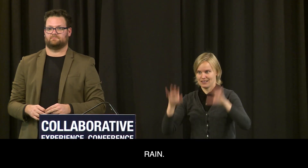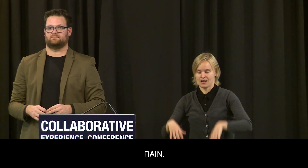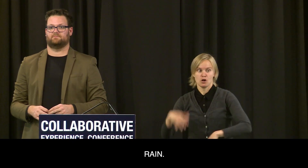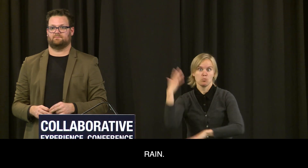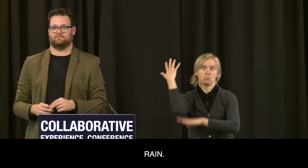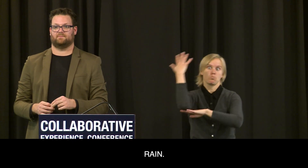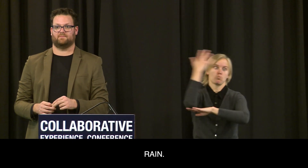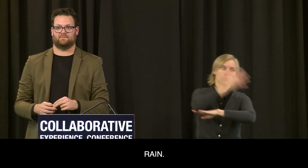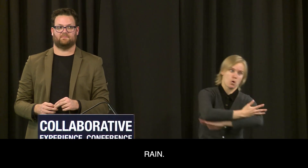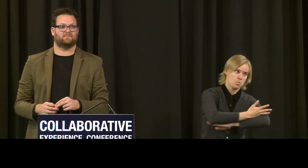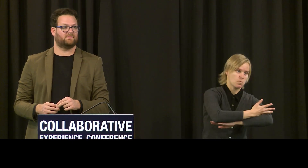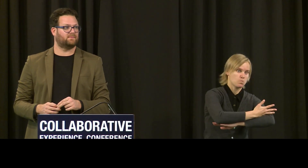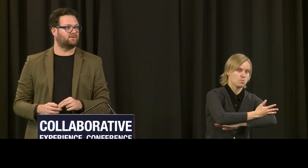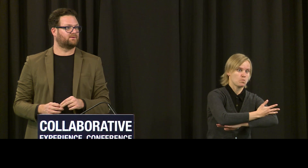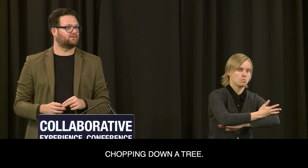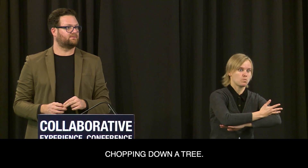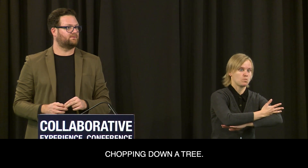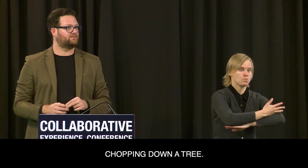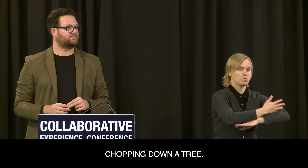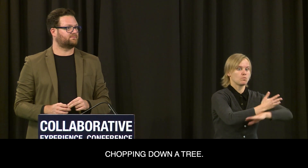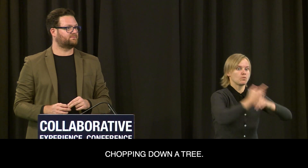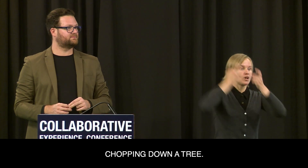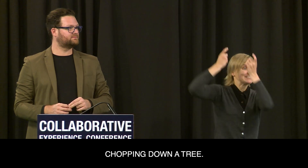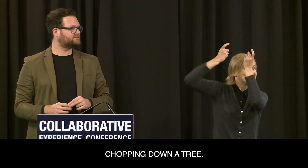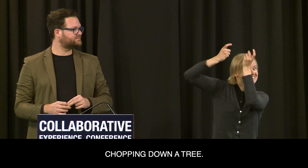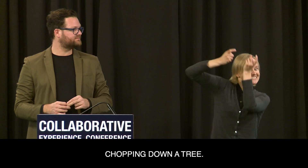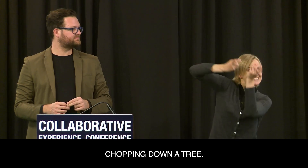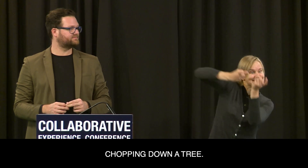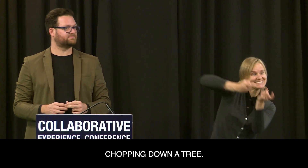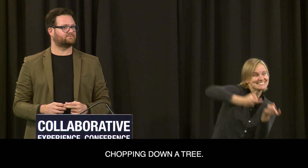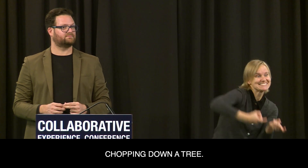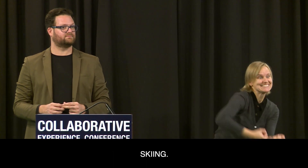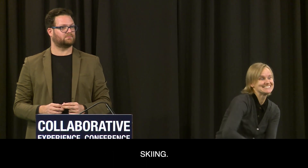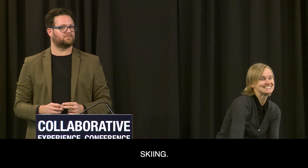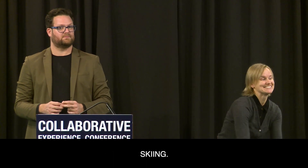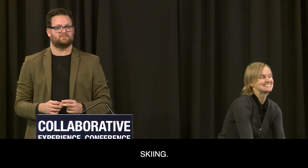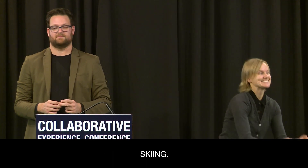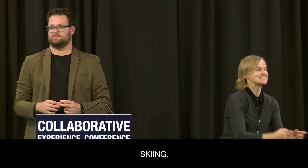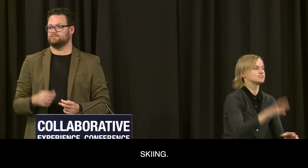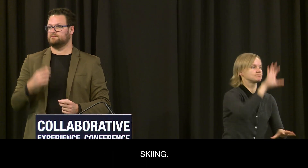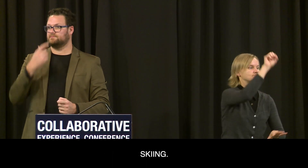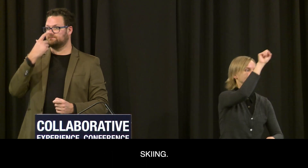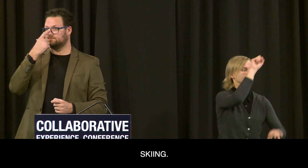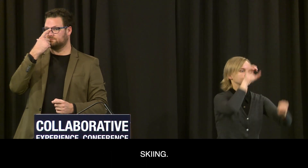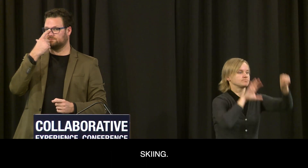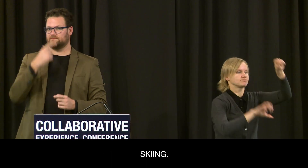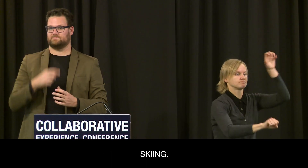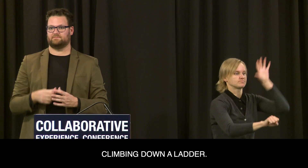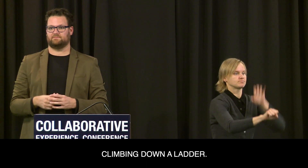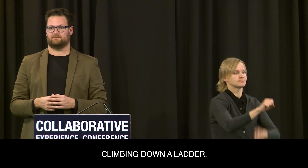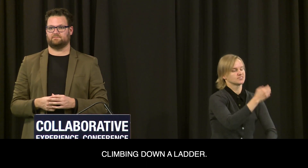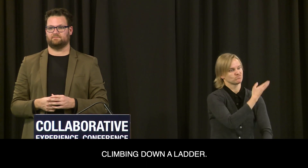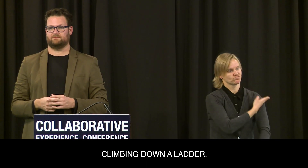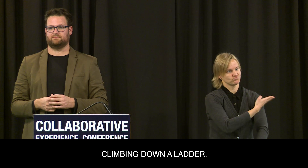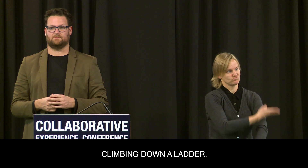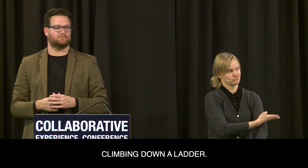Rain. Chopping down a tree. Skiing. Climbing down a